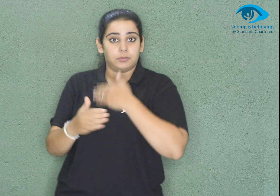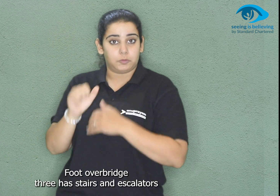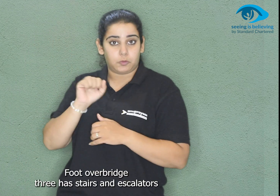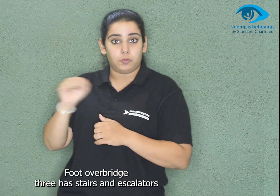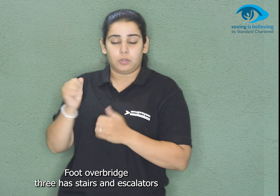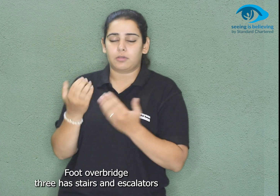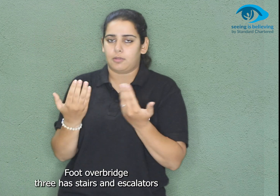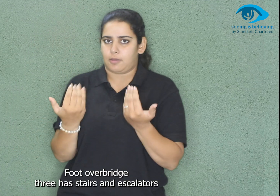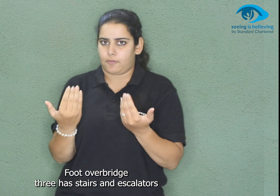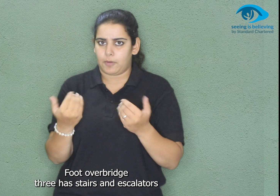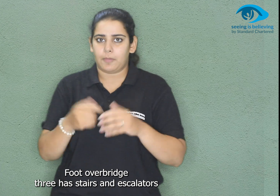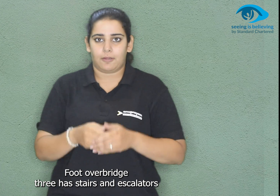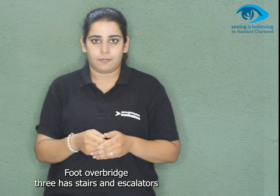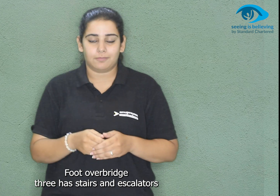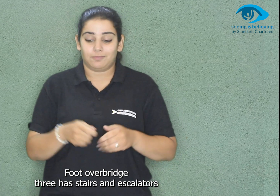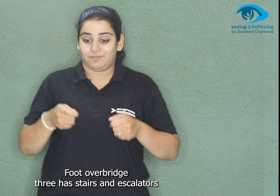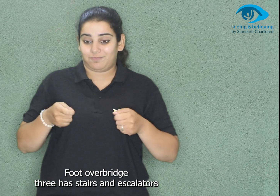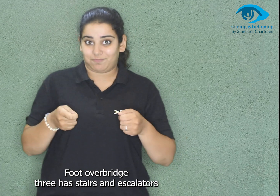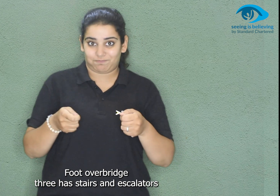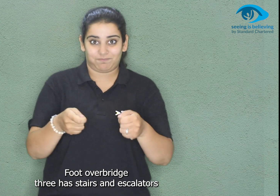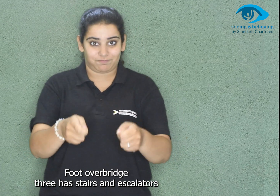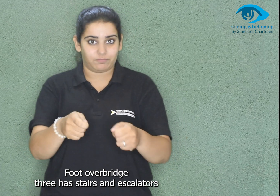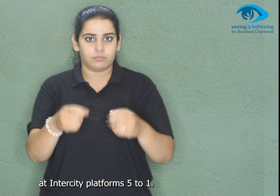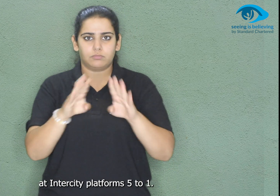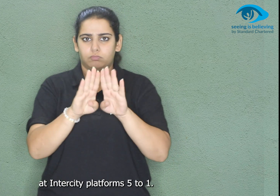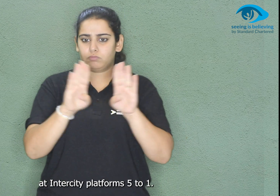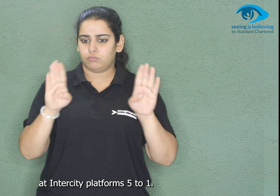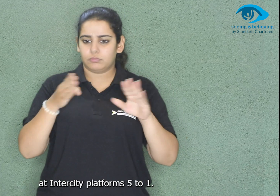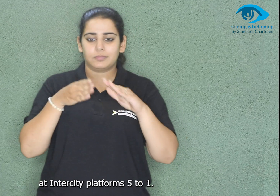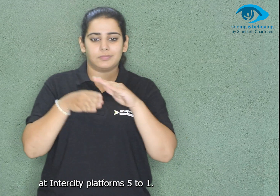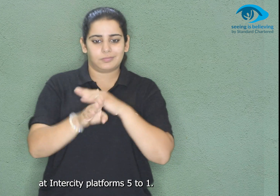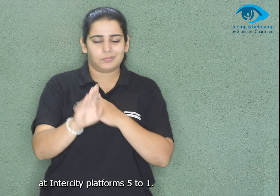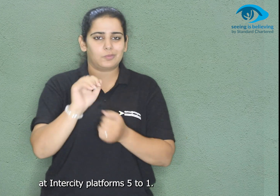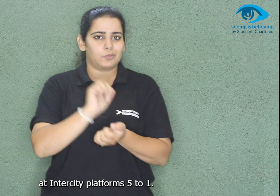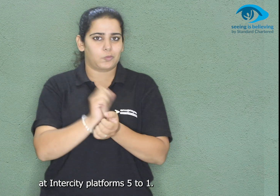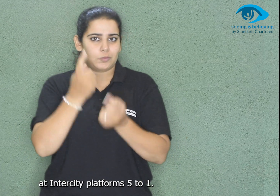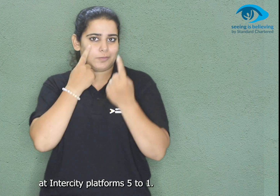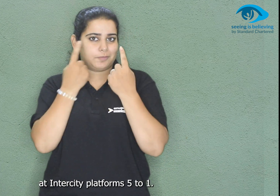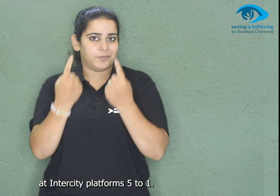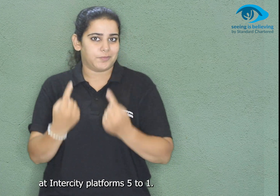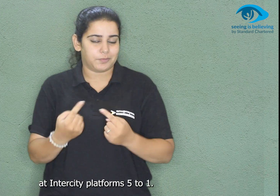Foot overbridge 3 has stairs and escalators at intercity platforms 5-1.